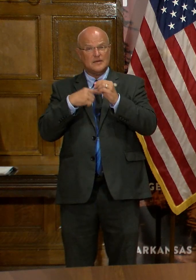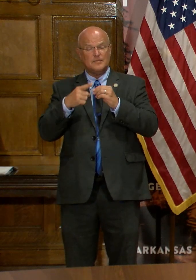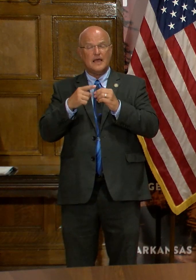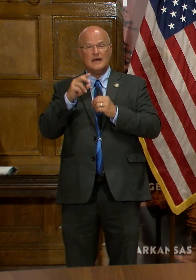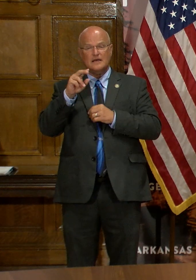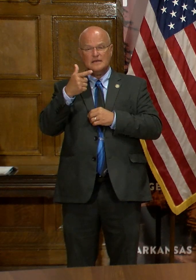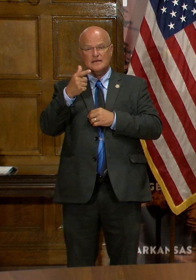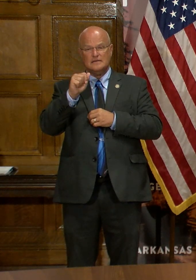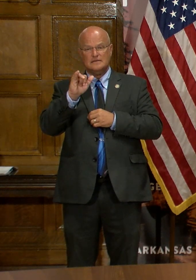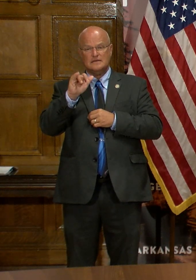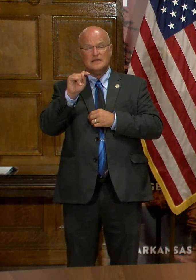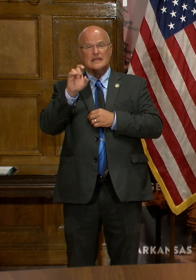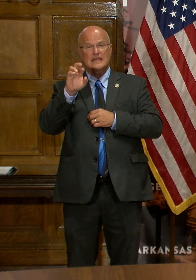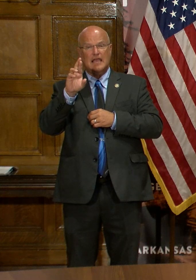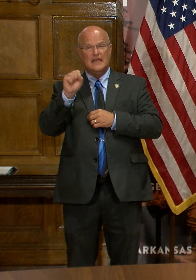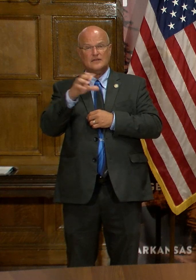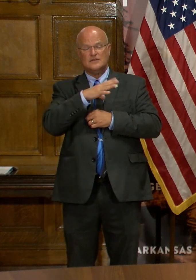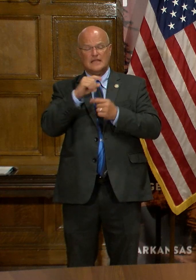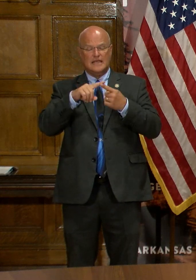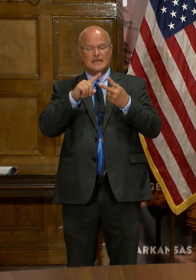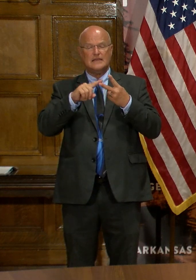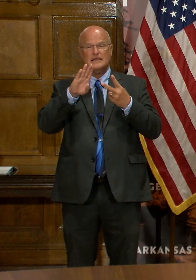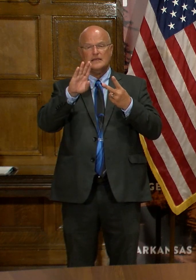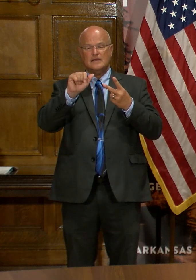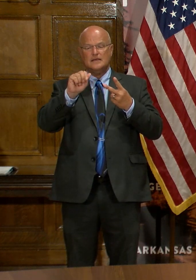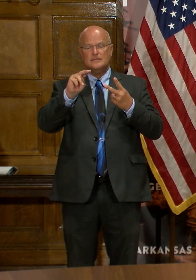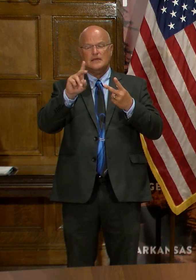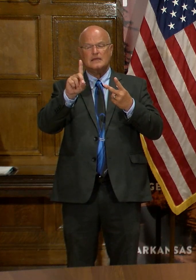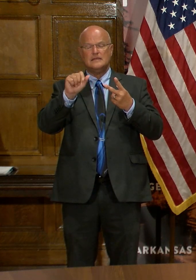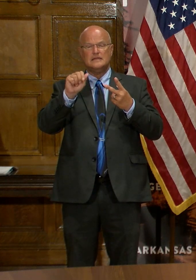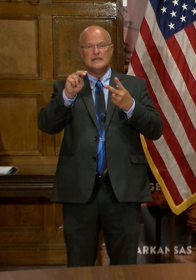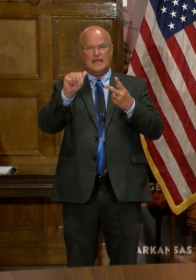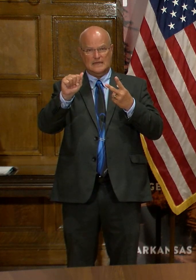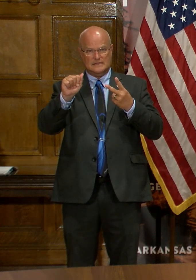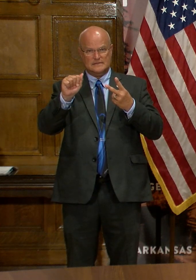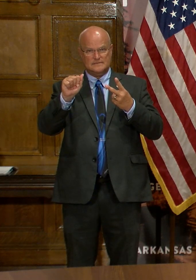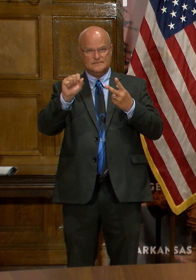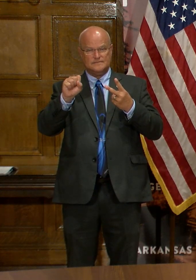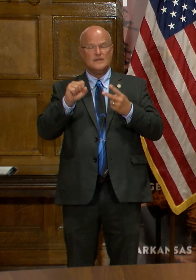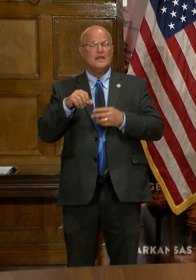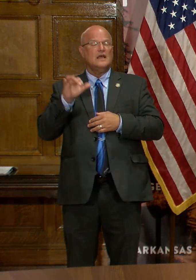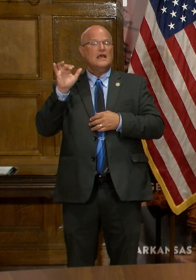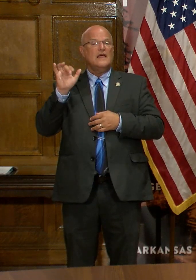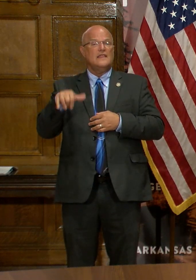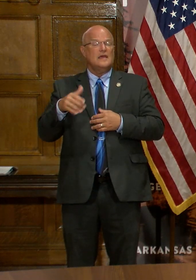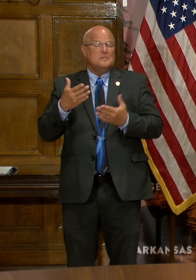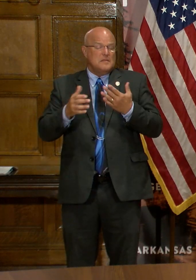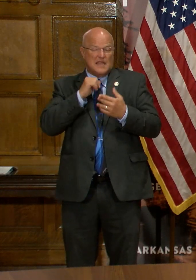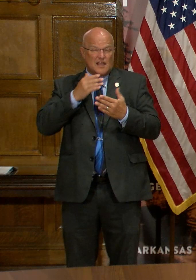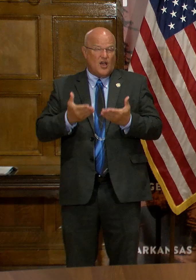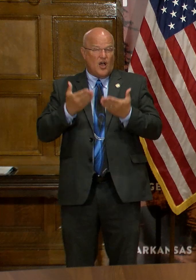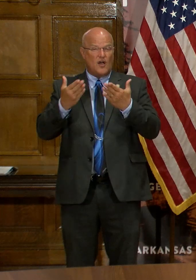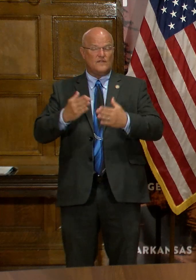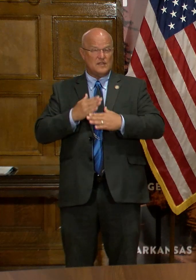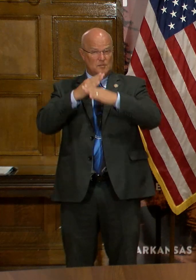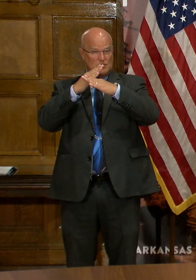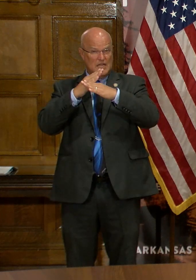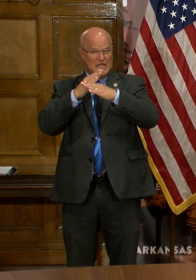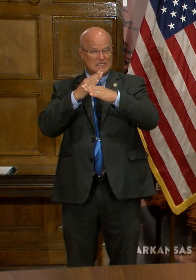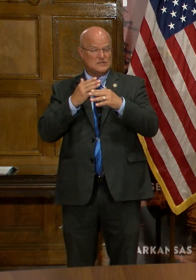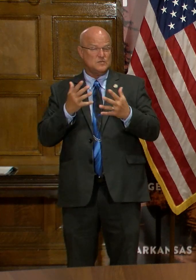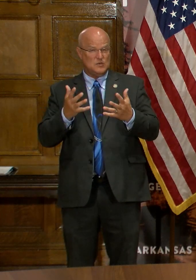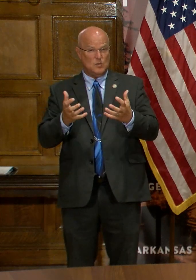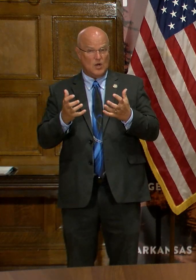neck gaiters and bandanas, and they may not offer the protection we